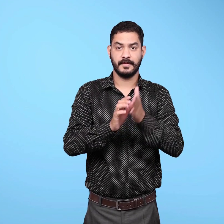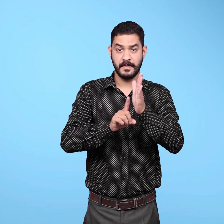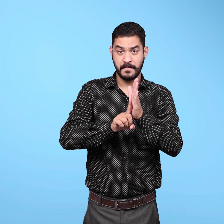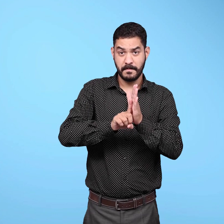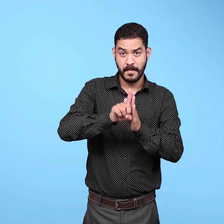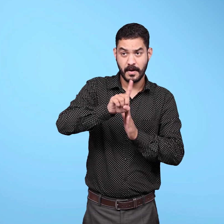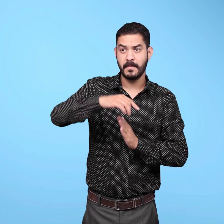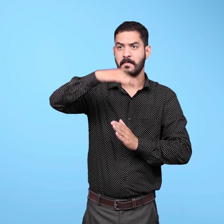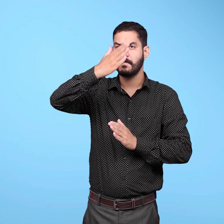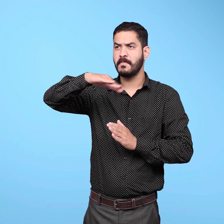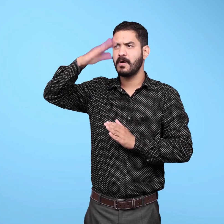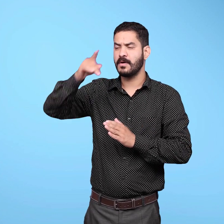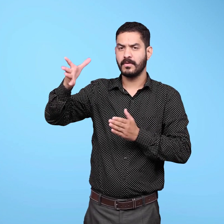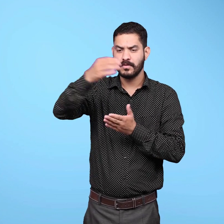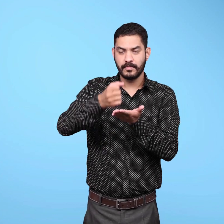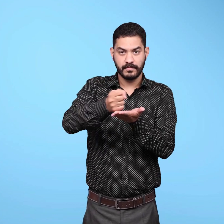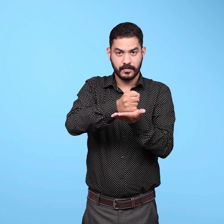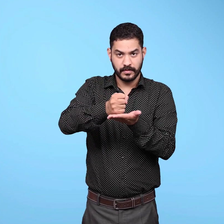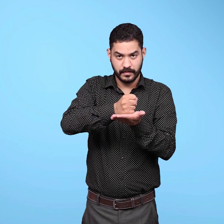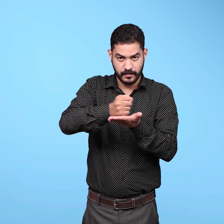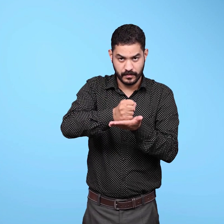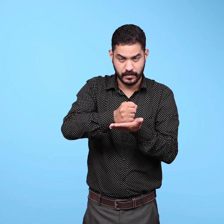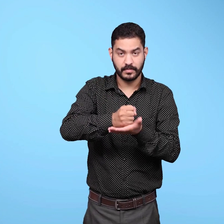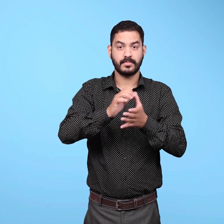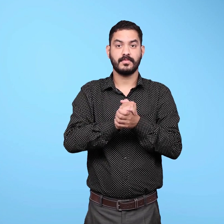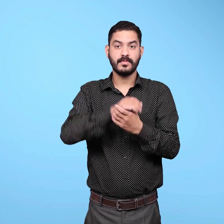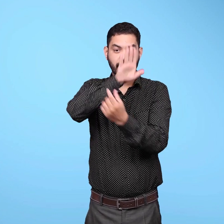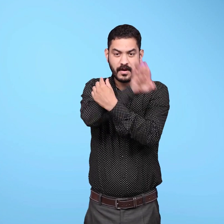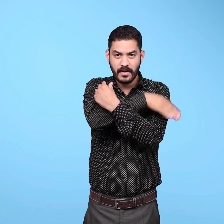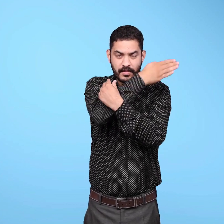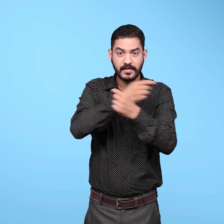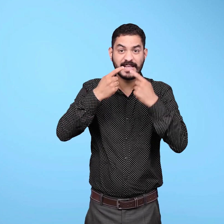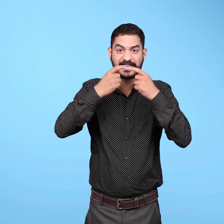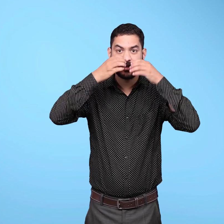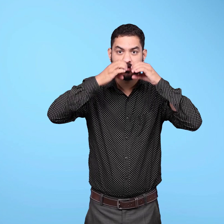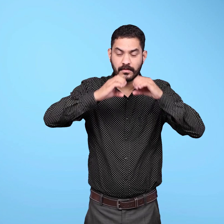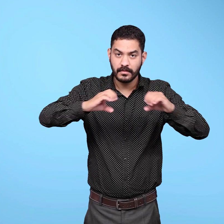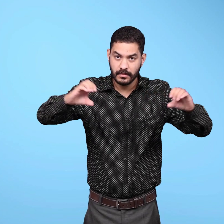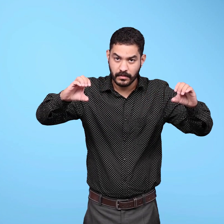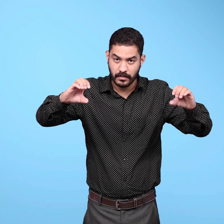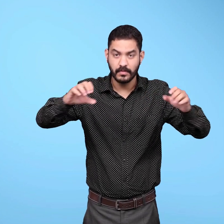Exports from the town included plants from the Himalayas, ivory,